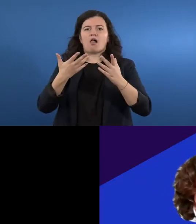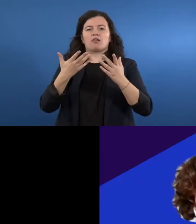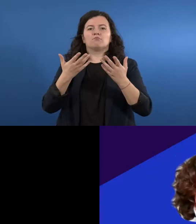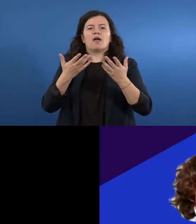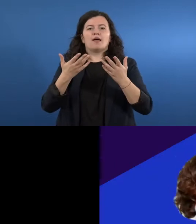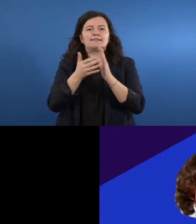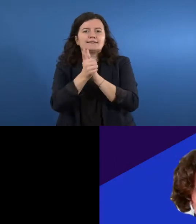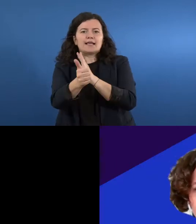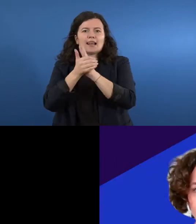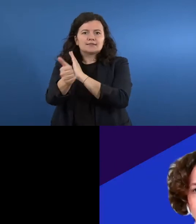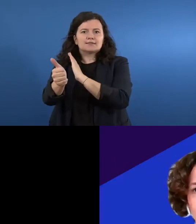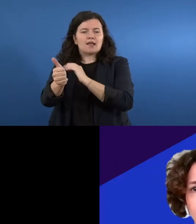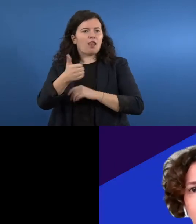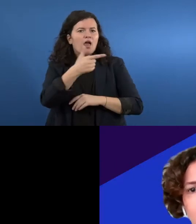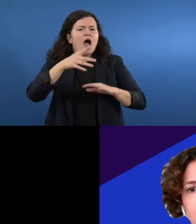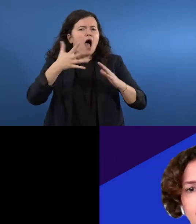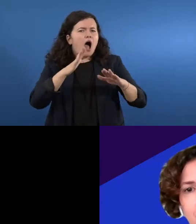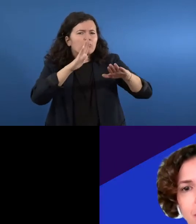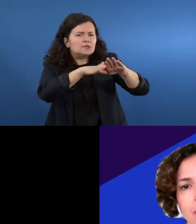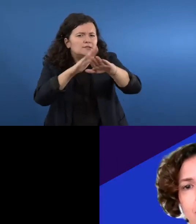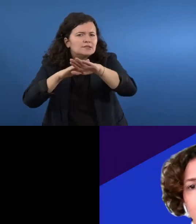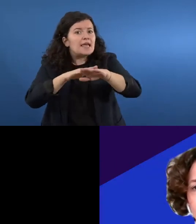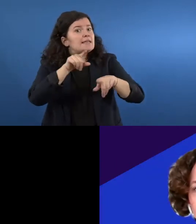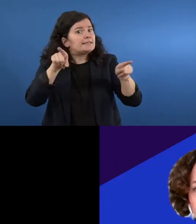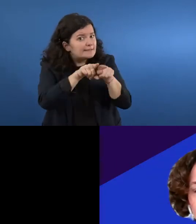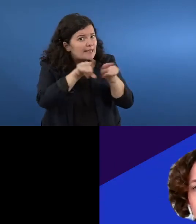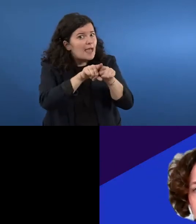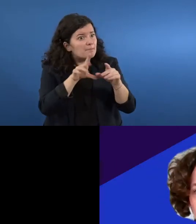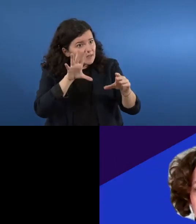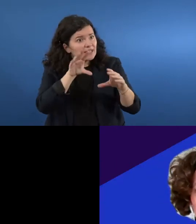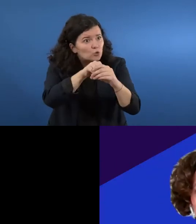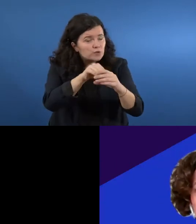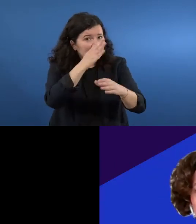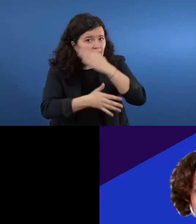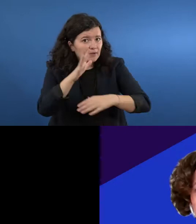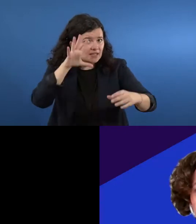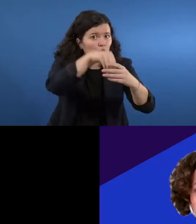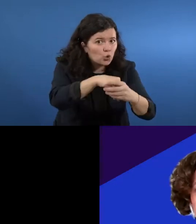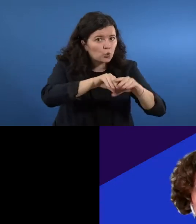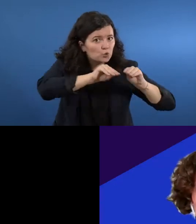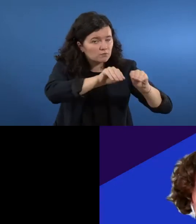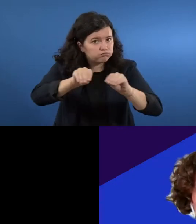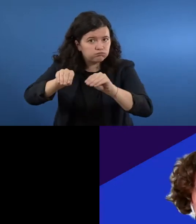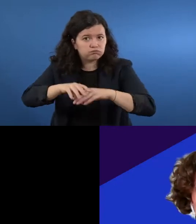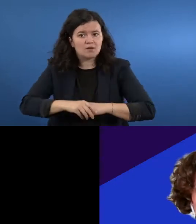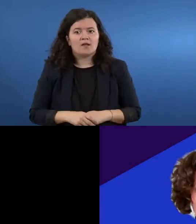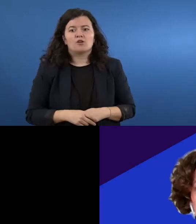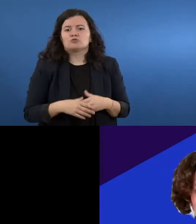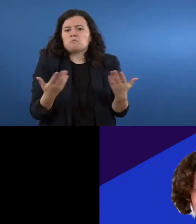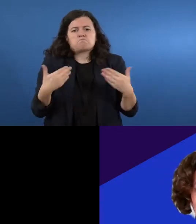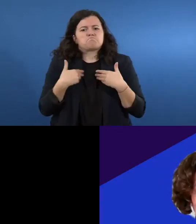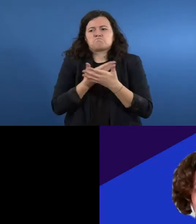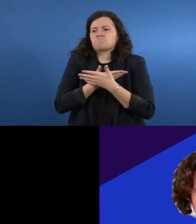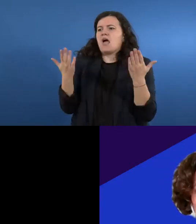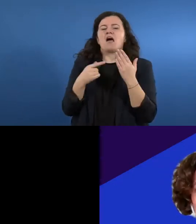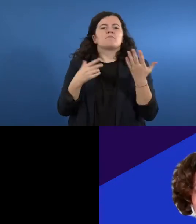widely for trainees with disabilities? Because that's what happens often, that mainstream providers of skills in general, including digital